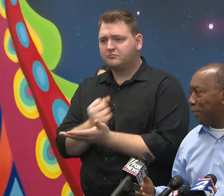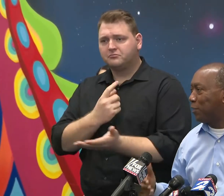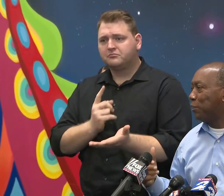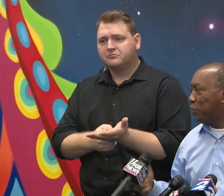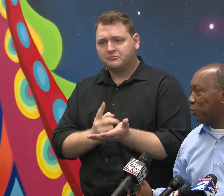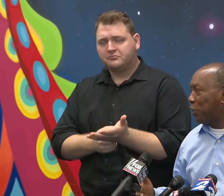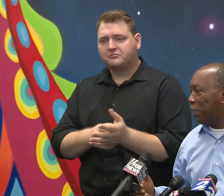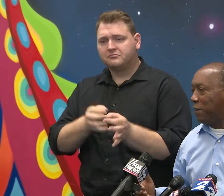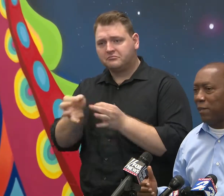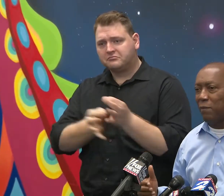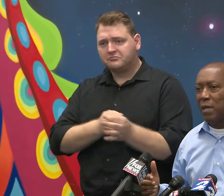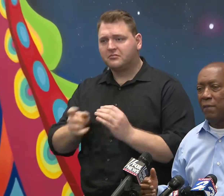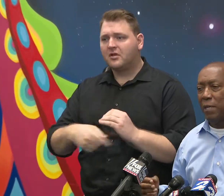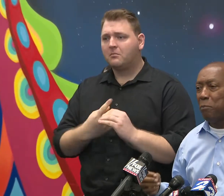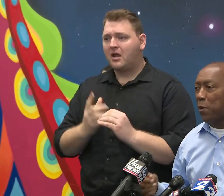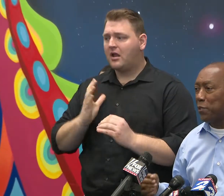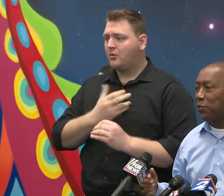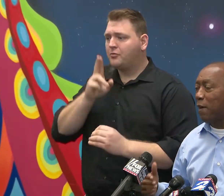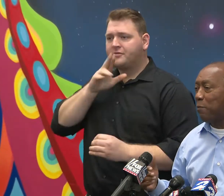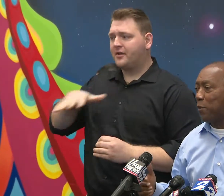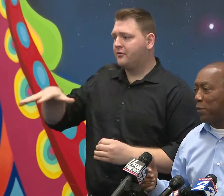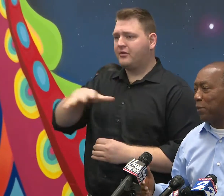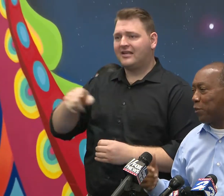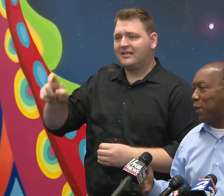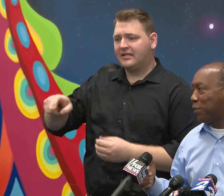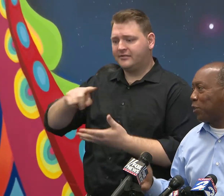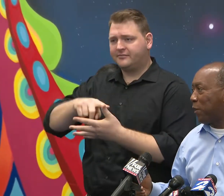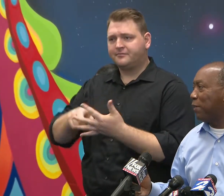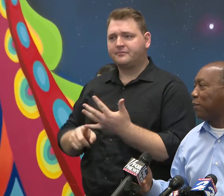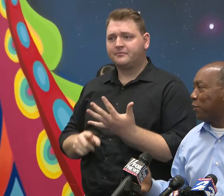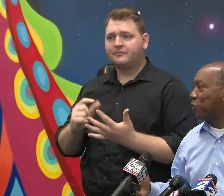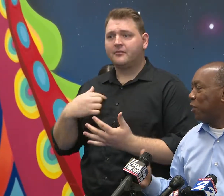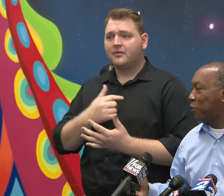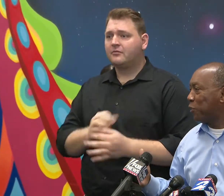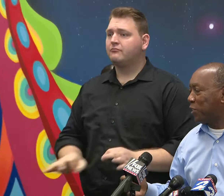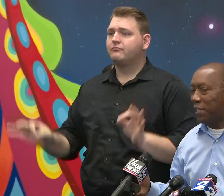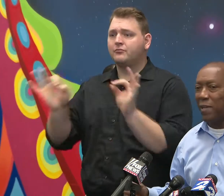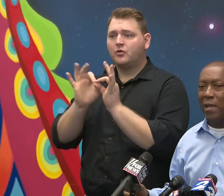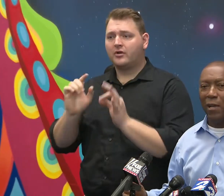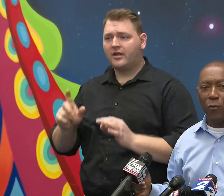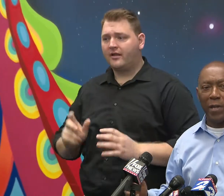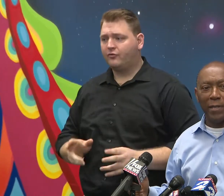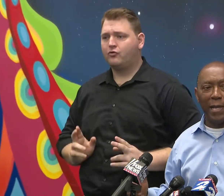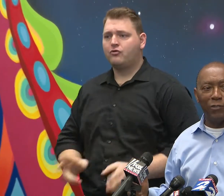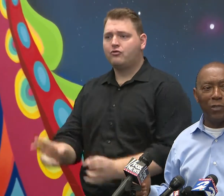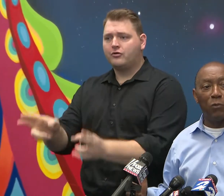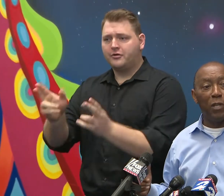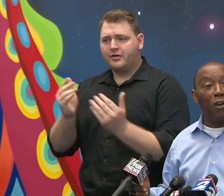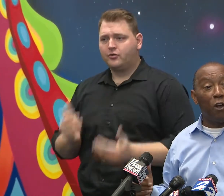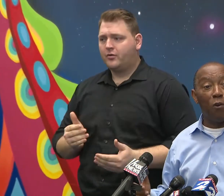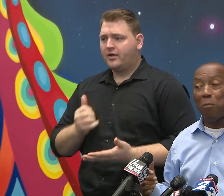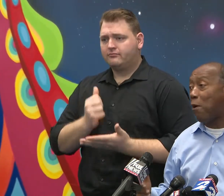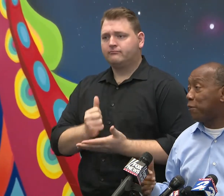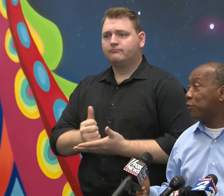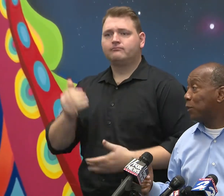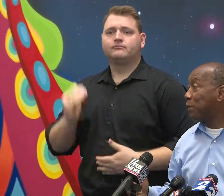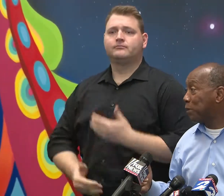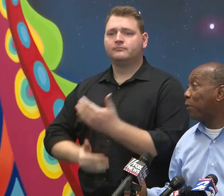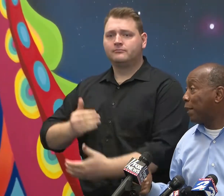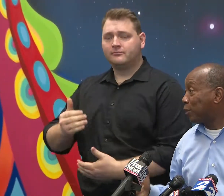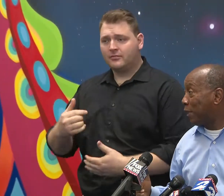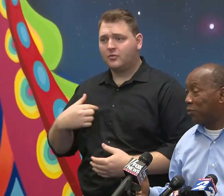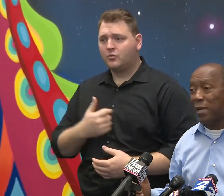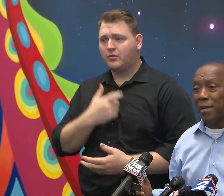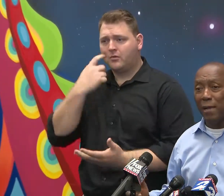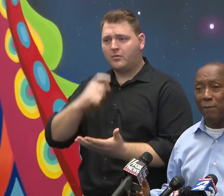that exist in the Houston area, the importance of operating with the greatest degree of urgency, and recognizing that we are all partners in